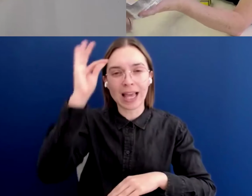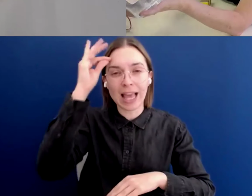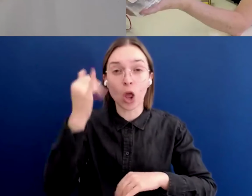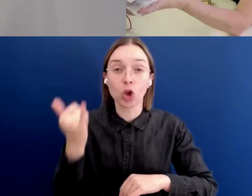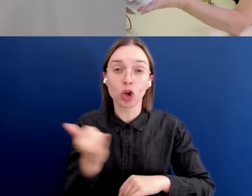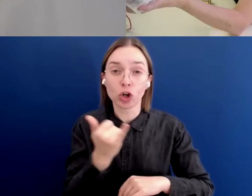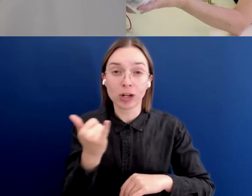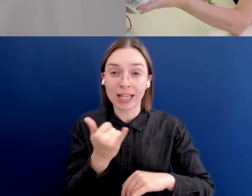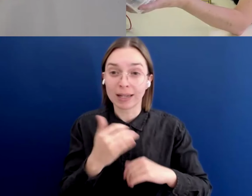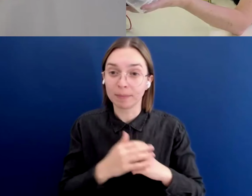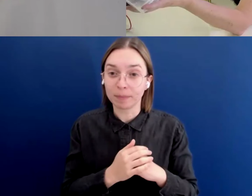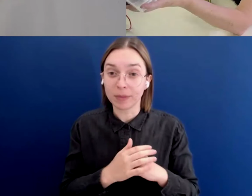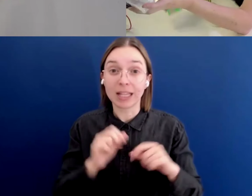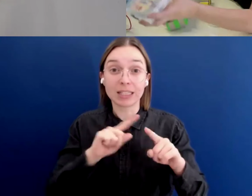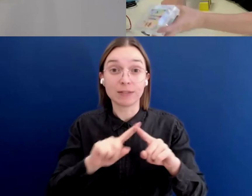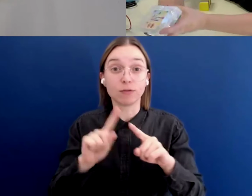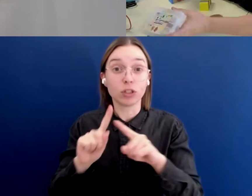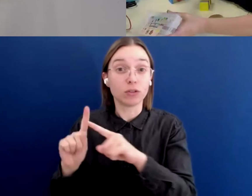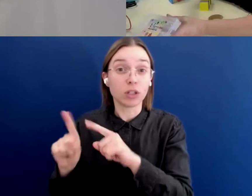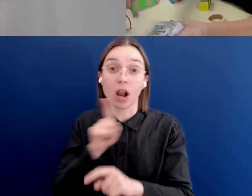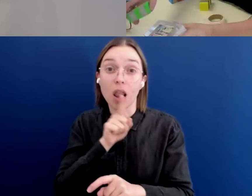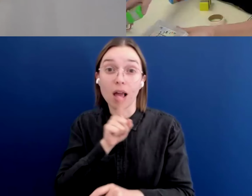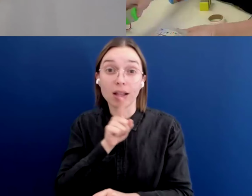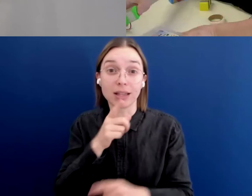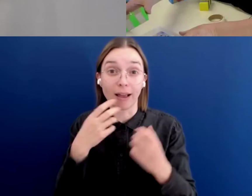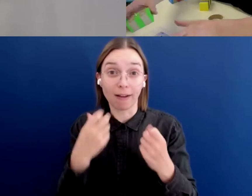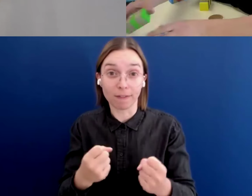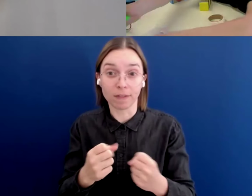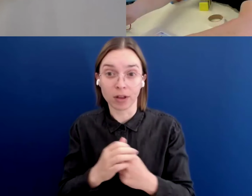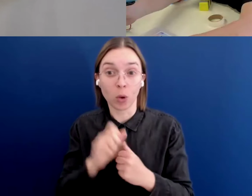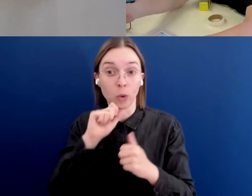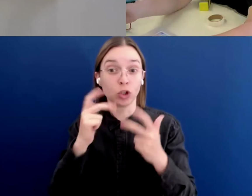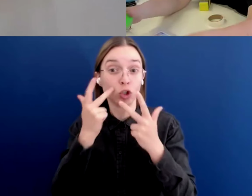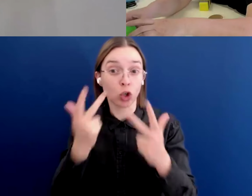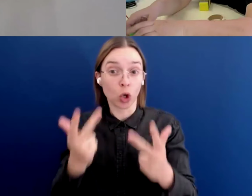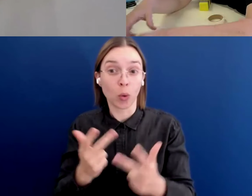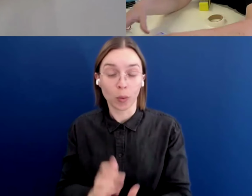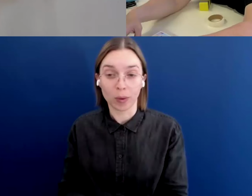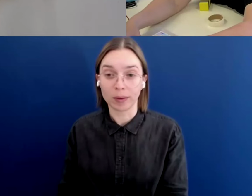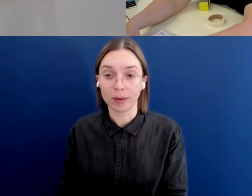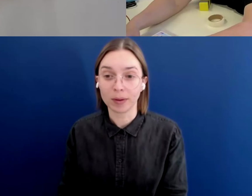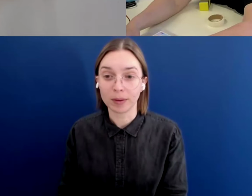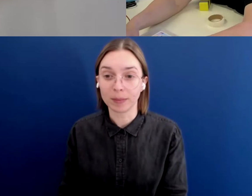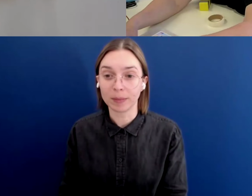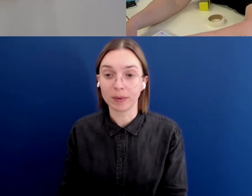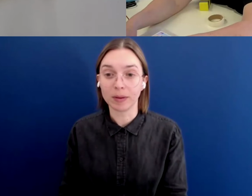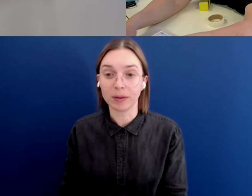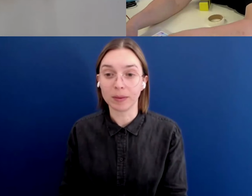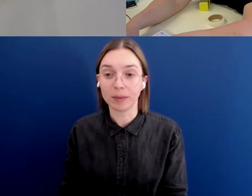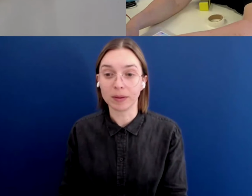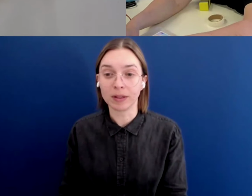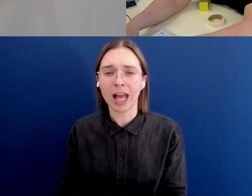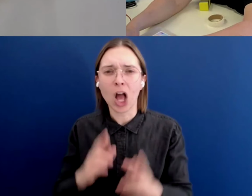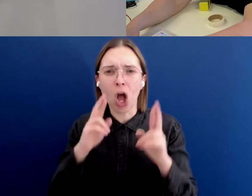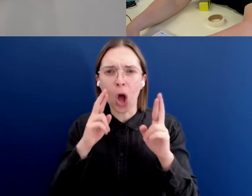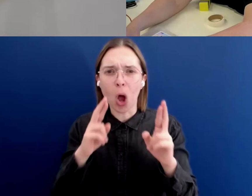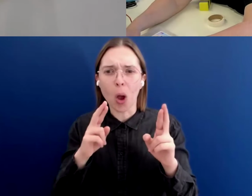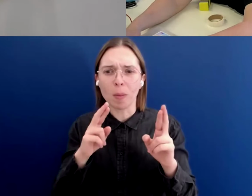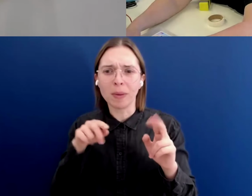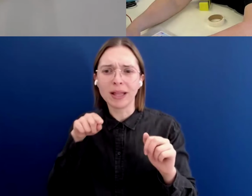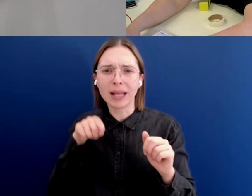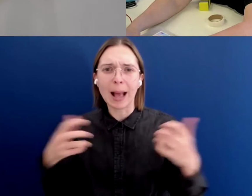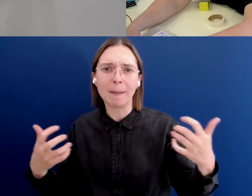Yeah. Okay. I'm hoping this is one of these. But maybe not. Oh.